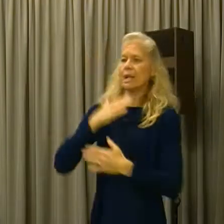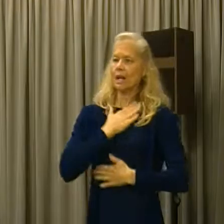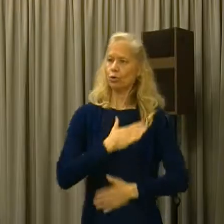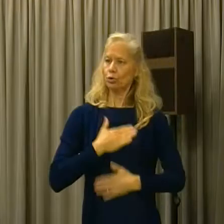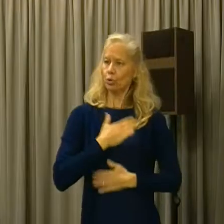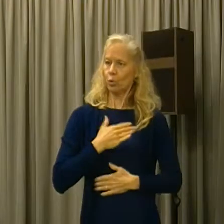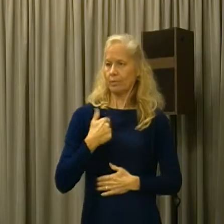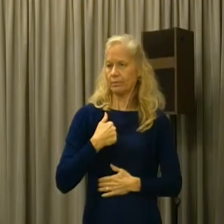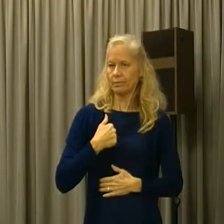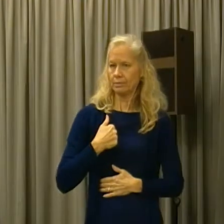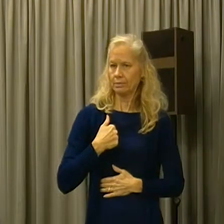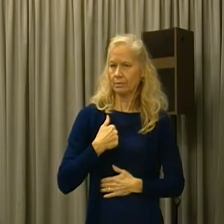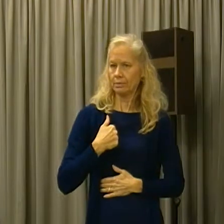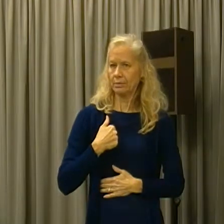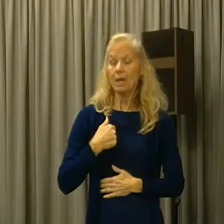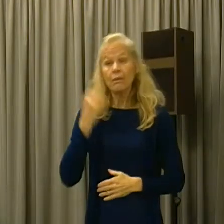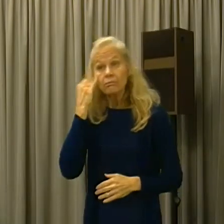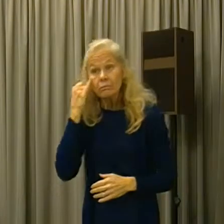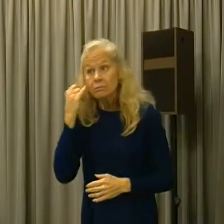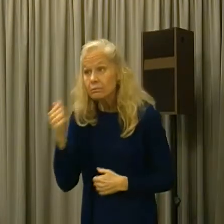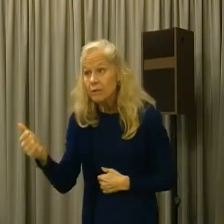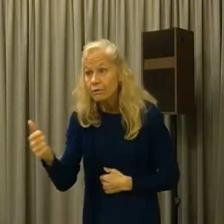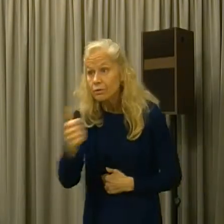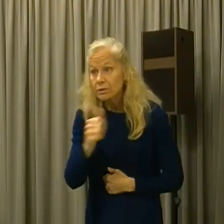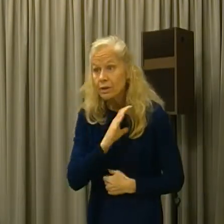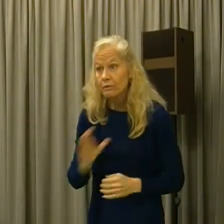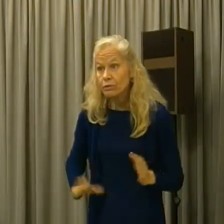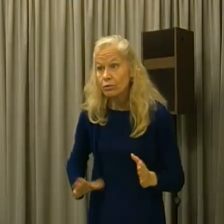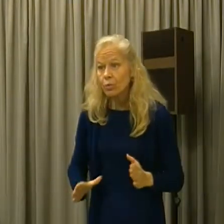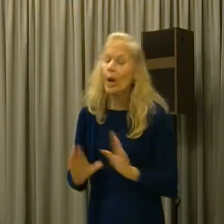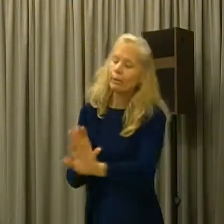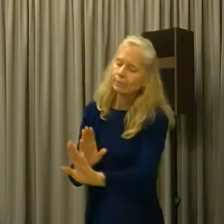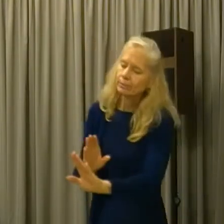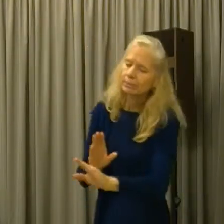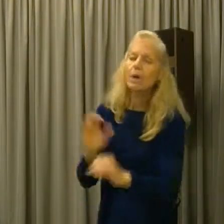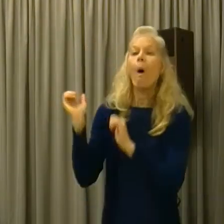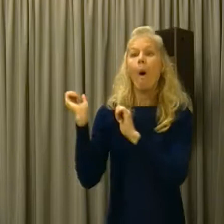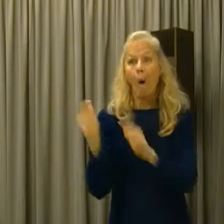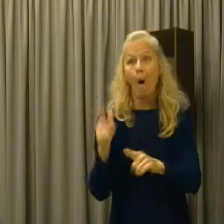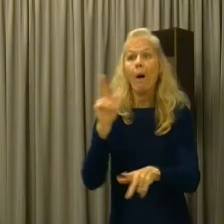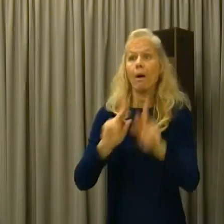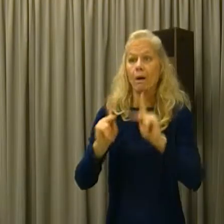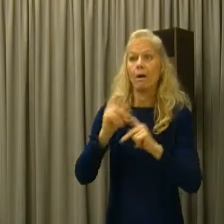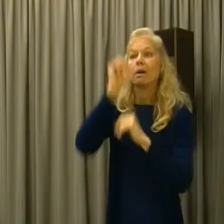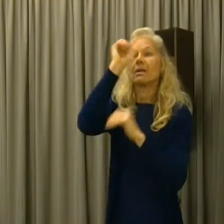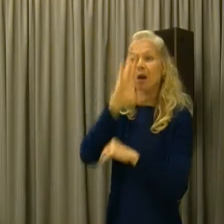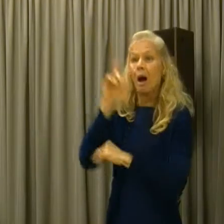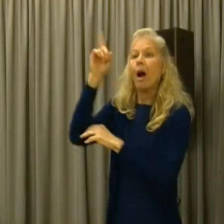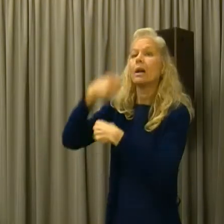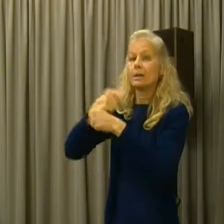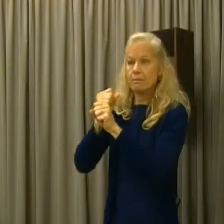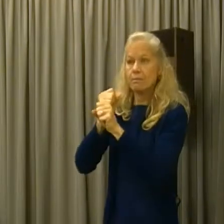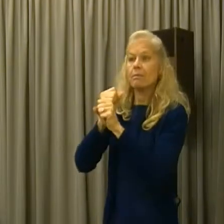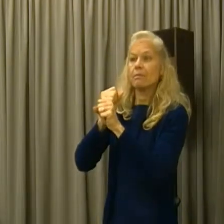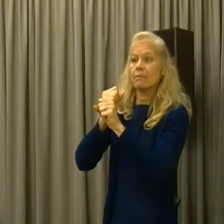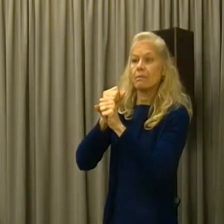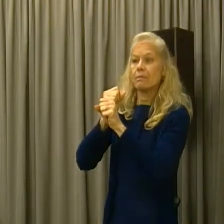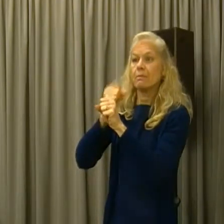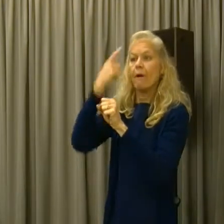the way, all people are created for God's pleasure. If you're a believer, we are to be living for it for